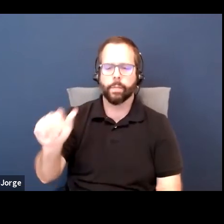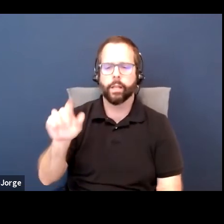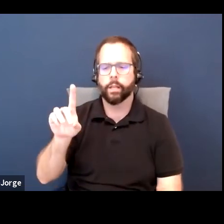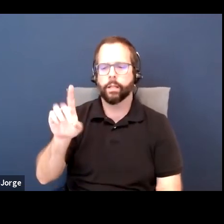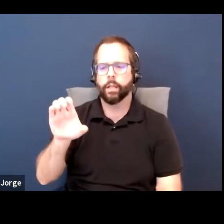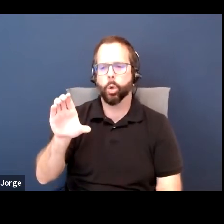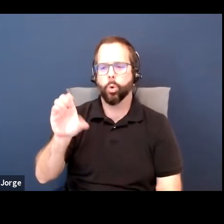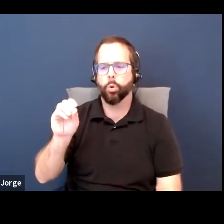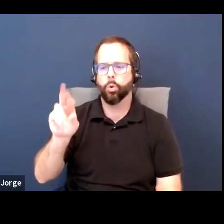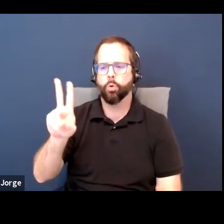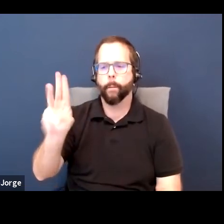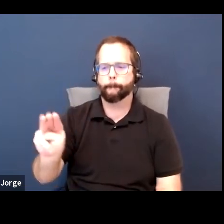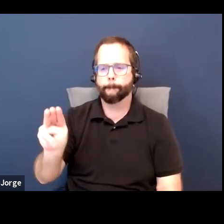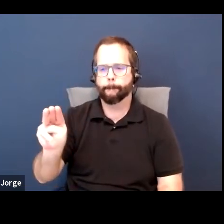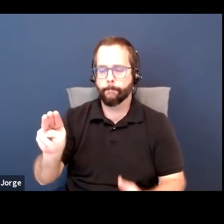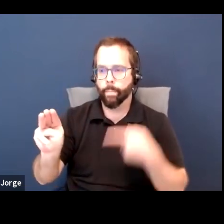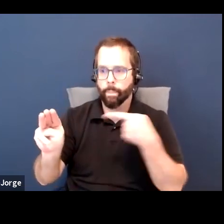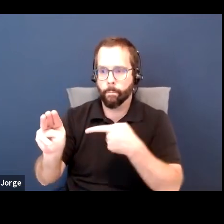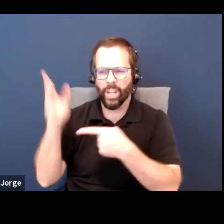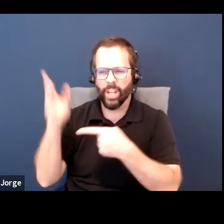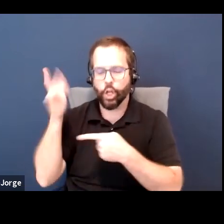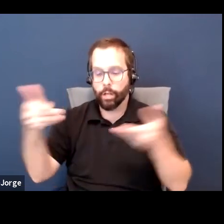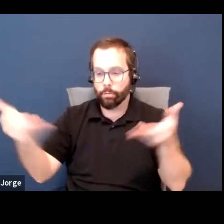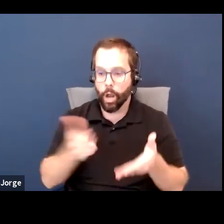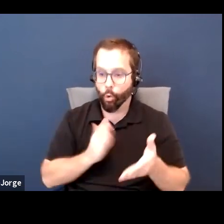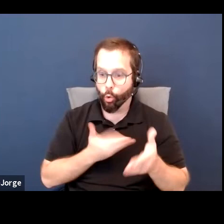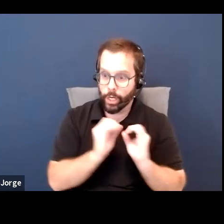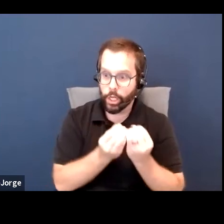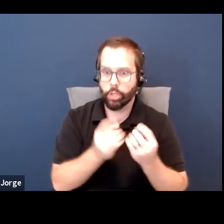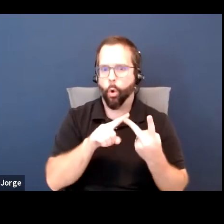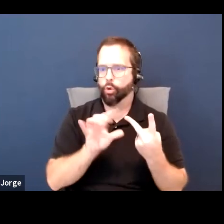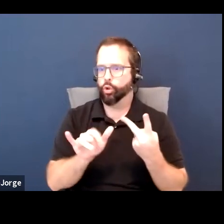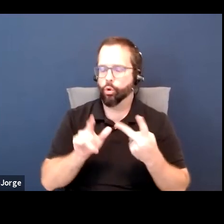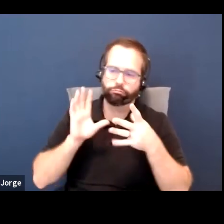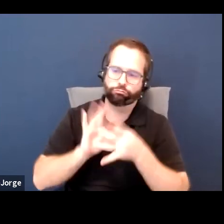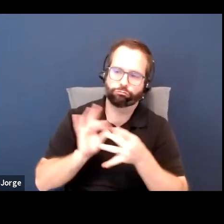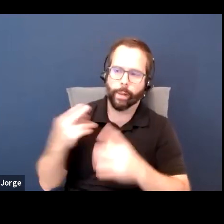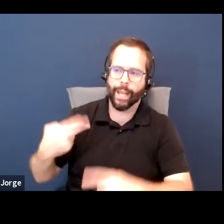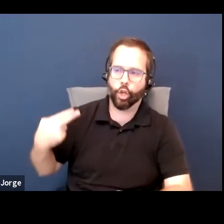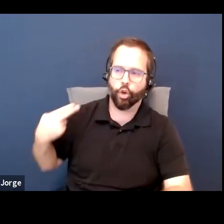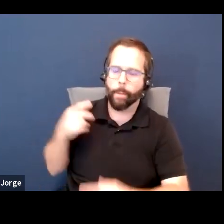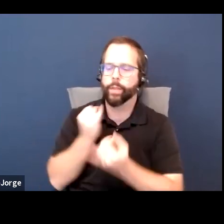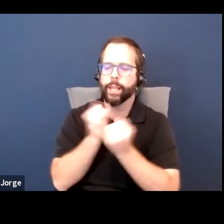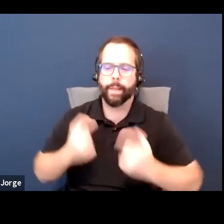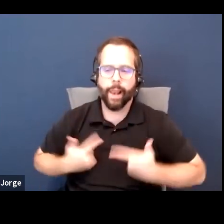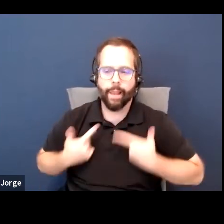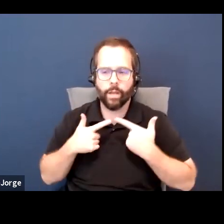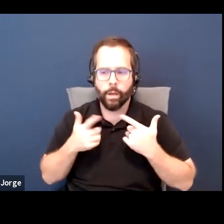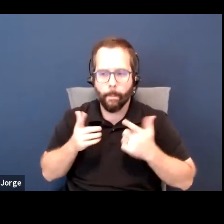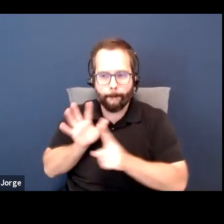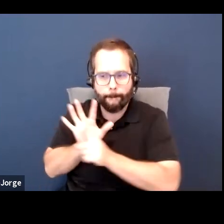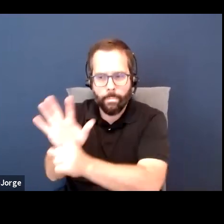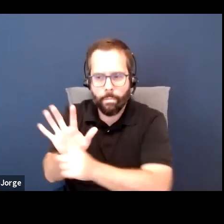introduces our organization, talks about the history of the independent living movement and disability civil rights,